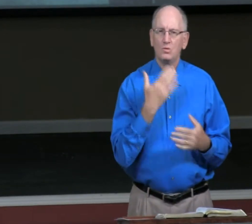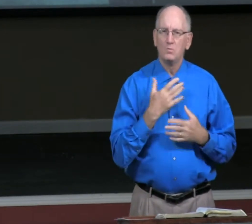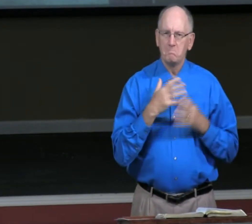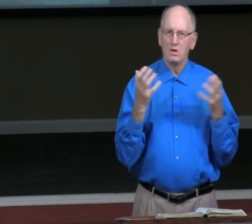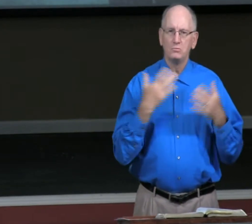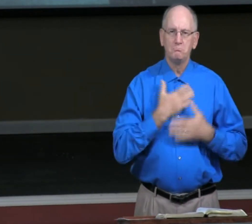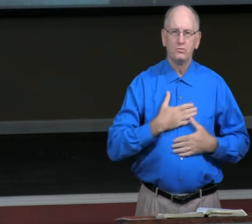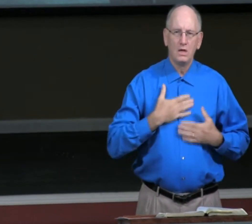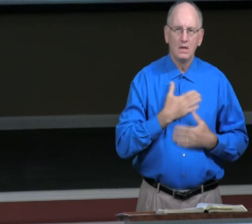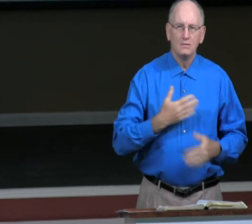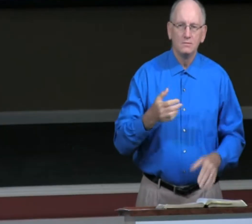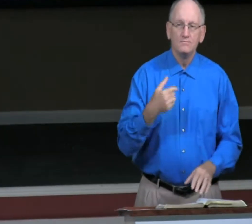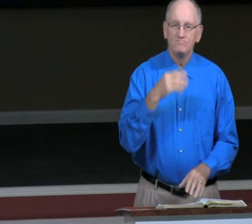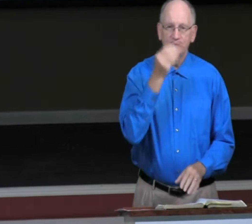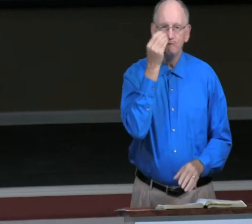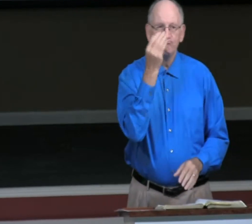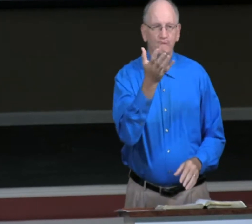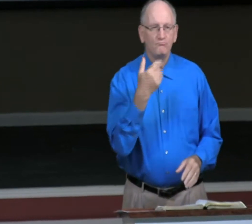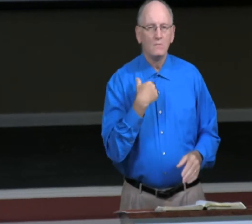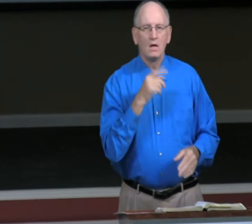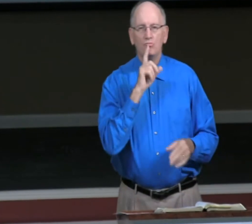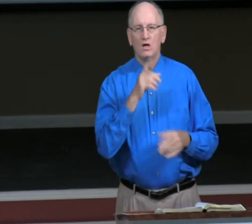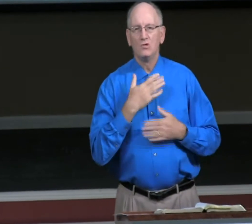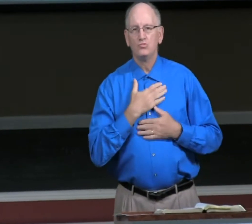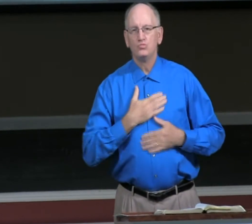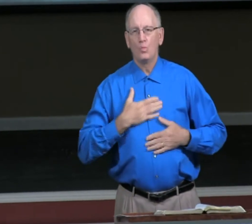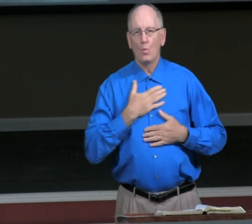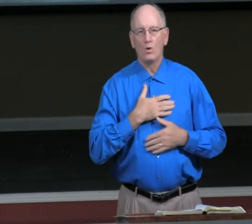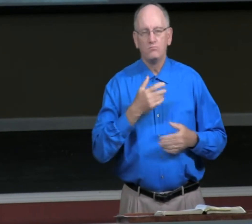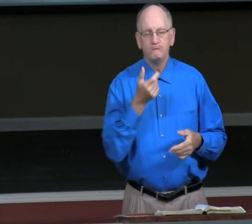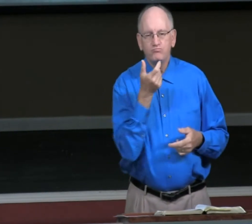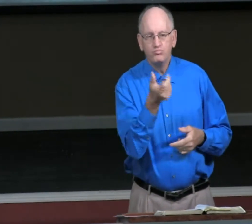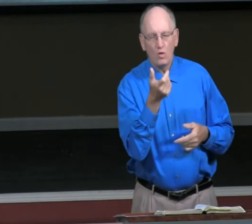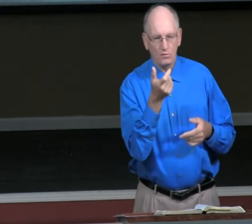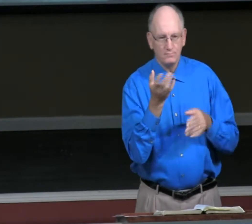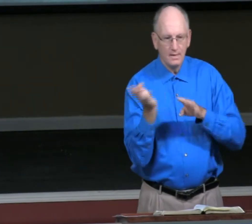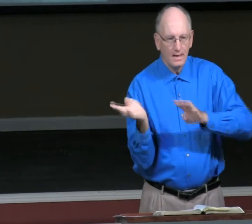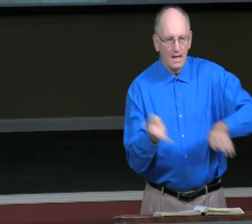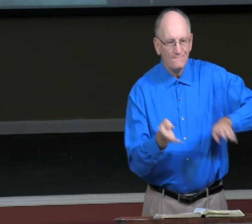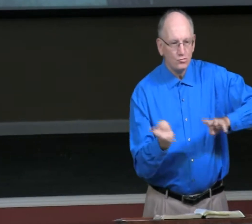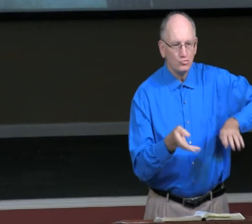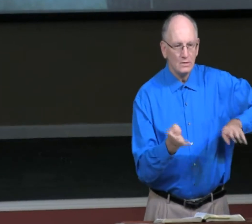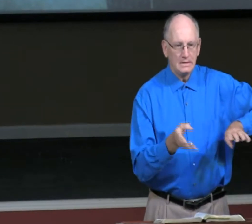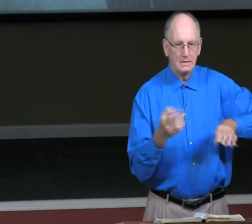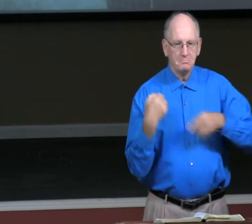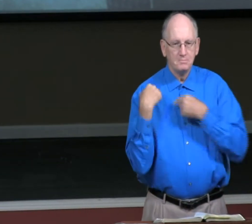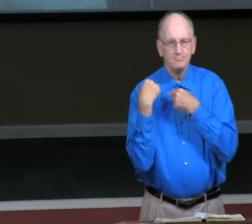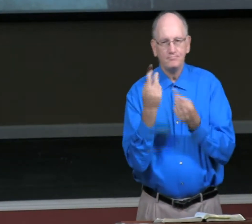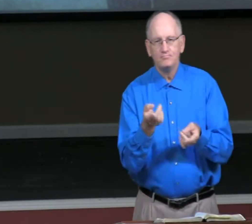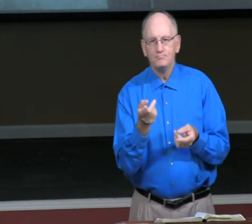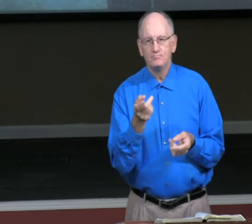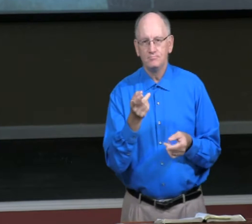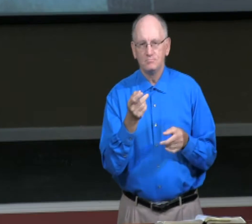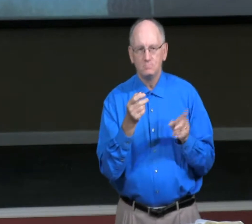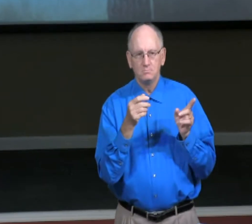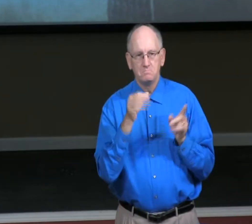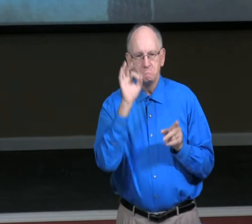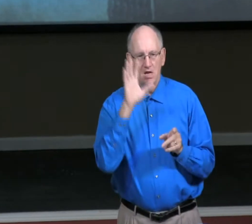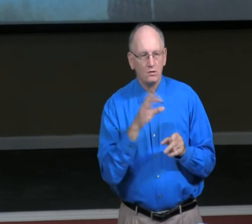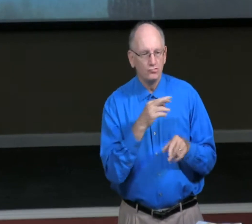I just want to thank you so much. I appreciate that. And I really enjoy watching the live stream the